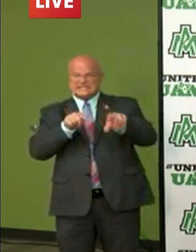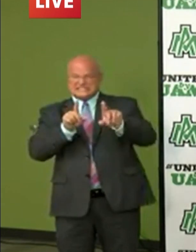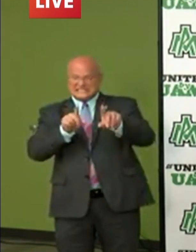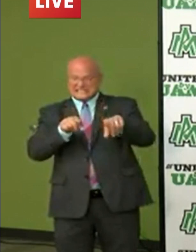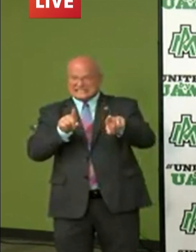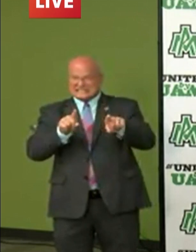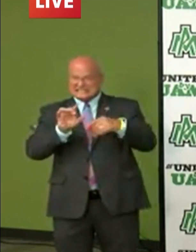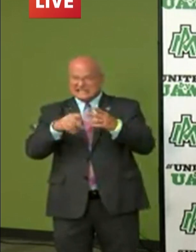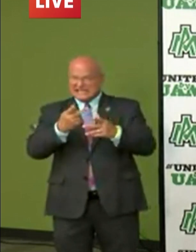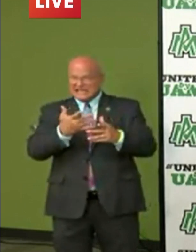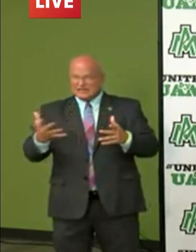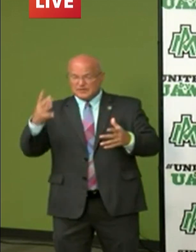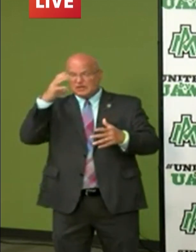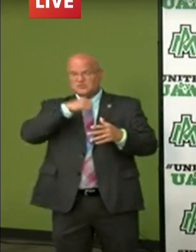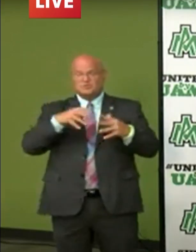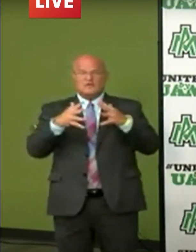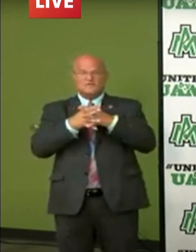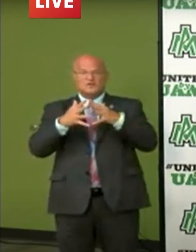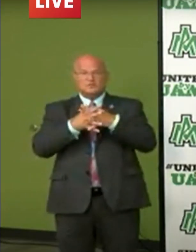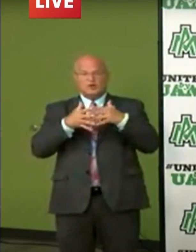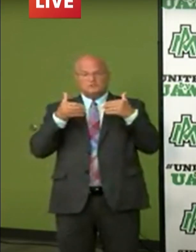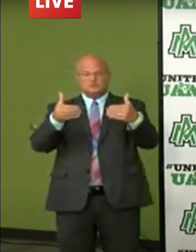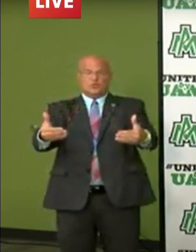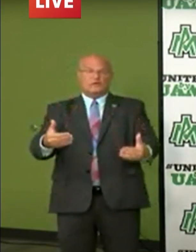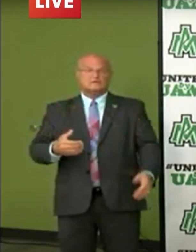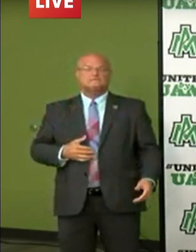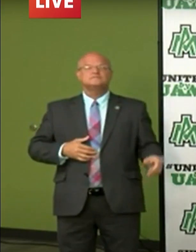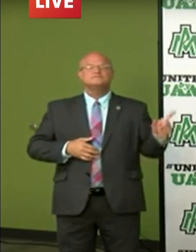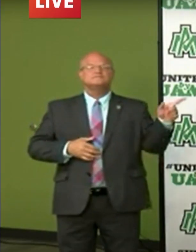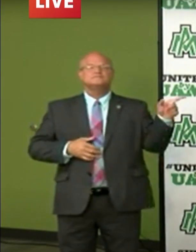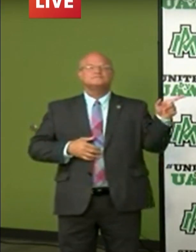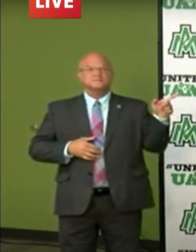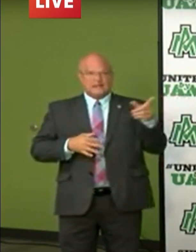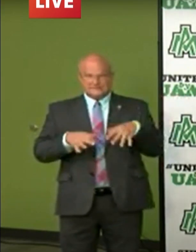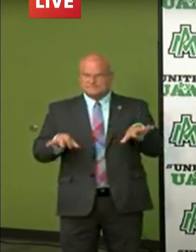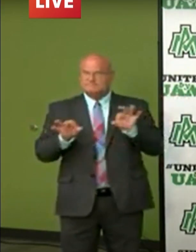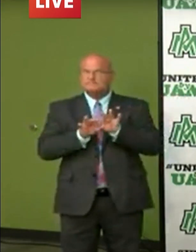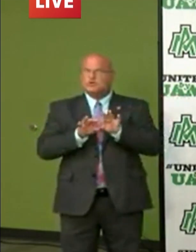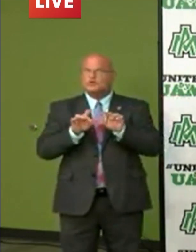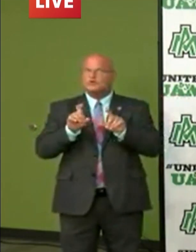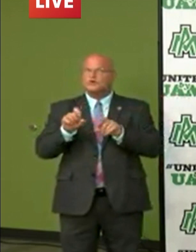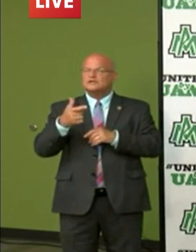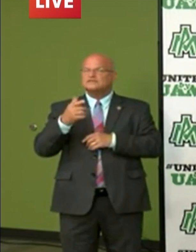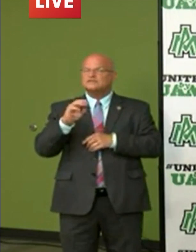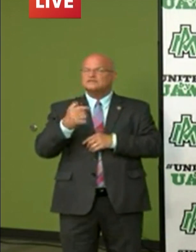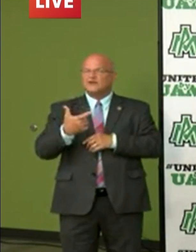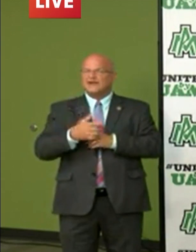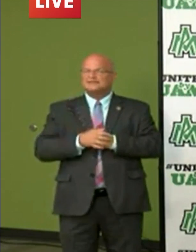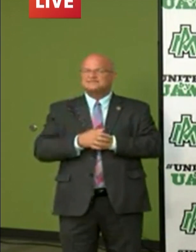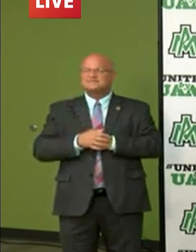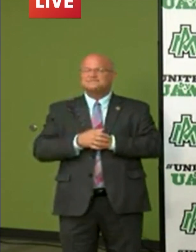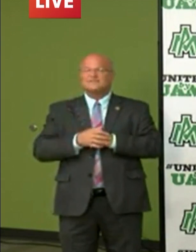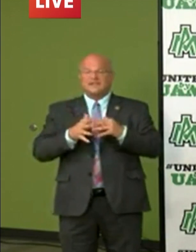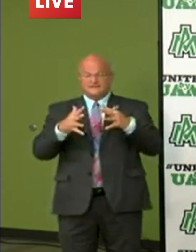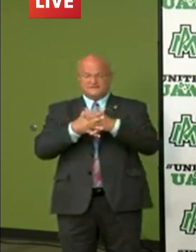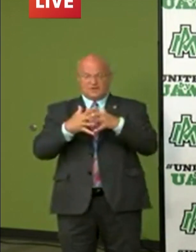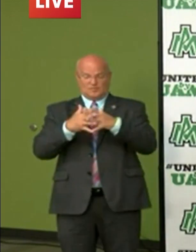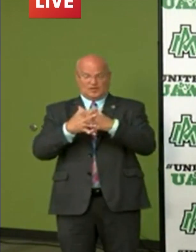at the assuming that football is played? That's an important question, Greg. And in reference to